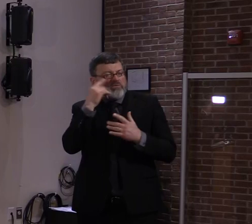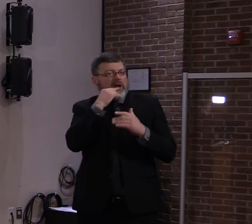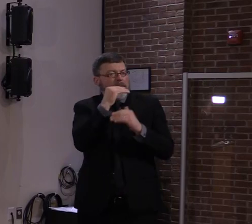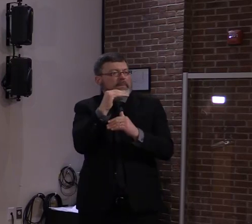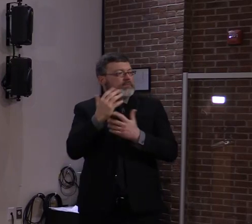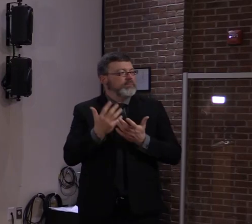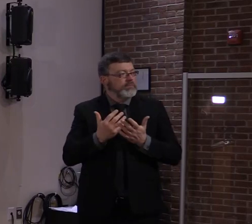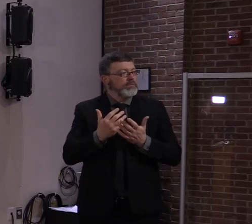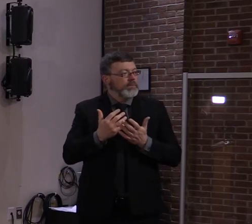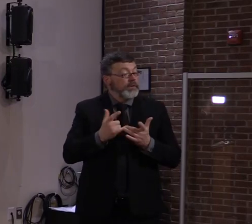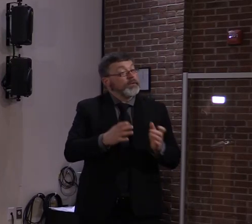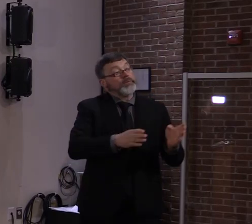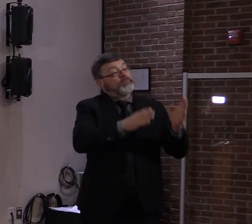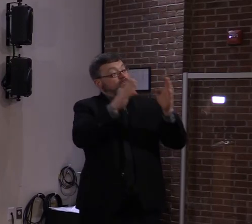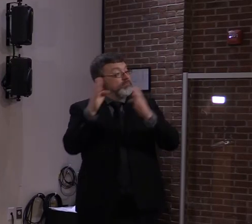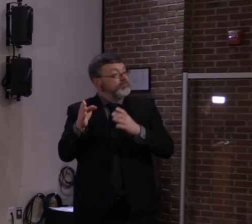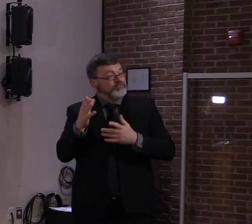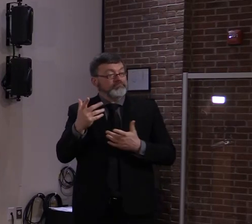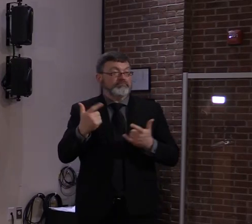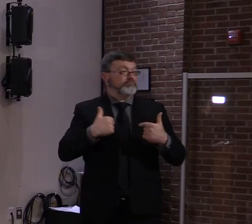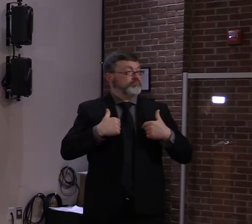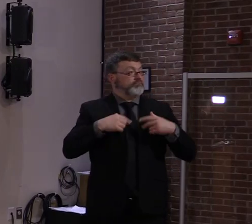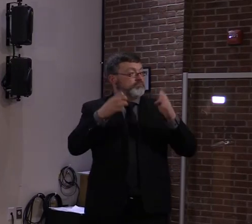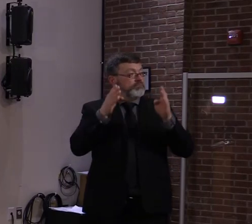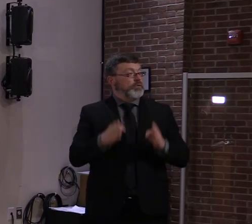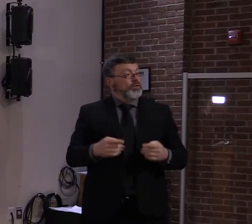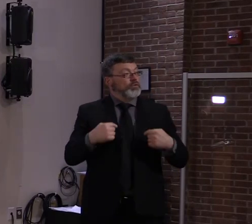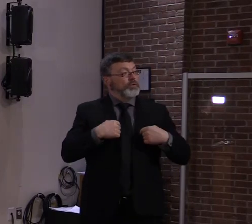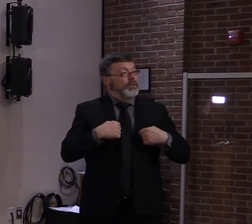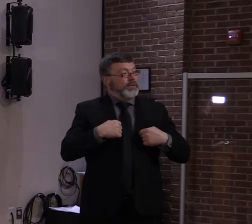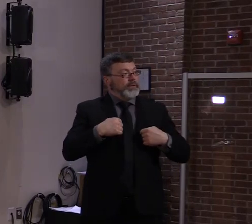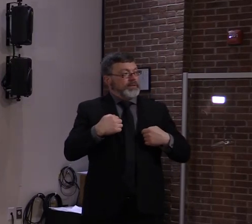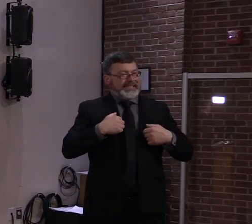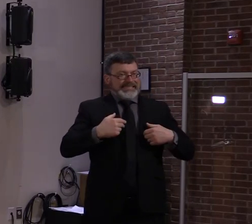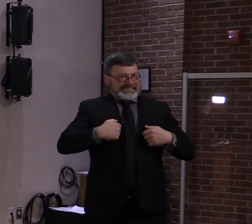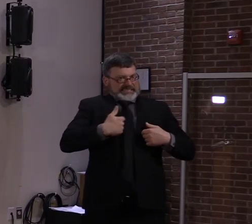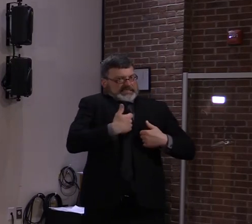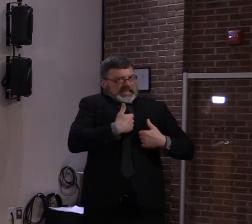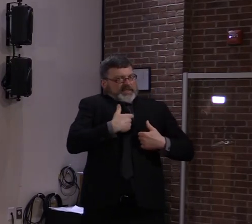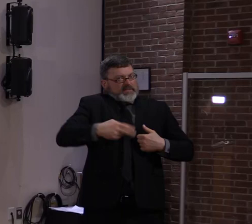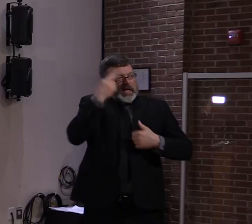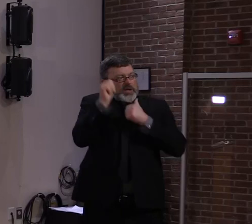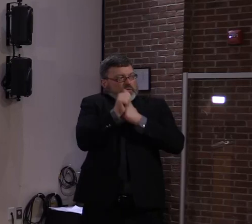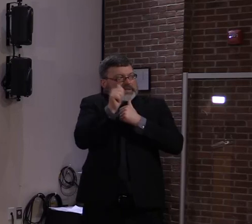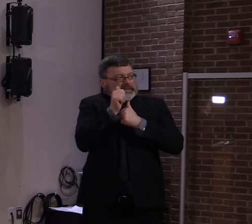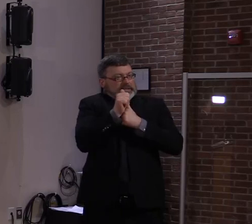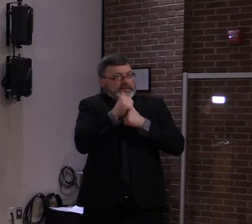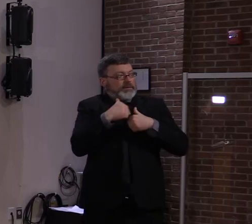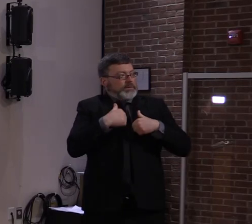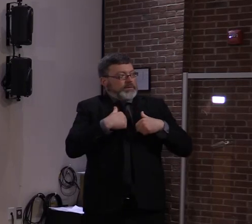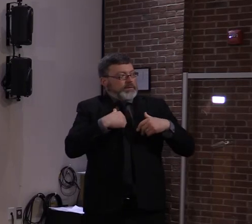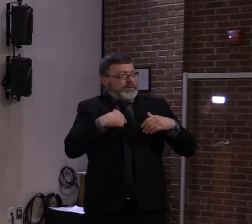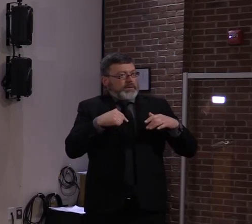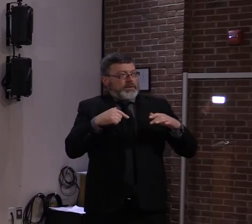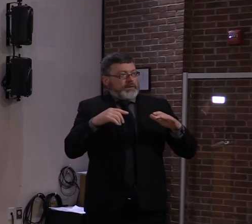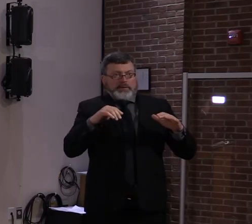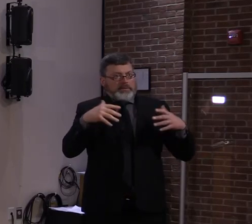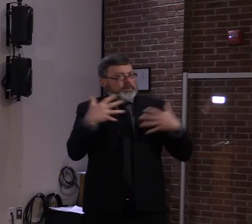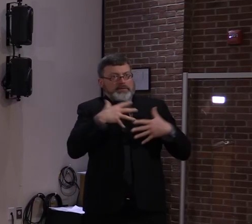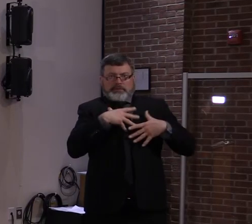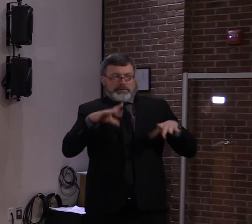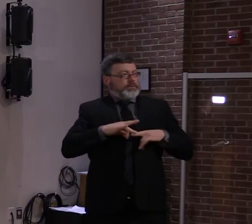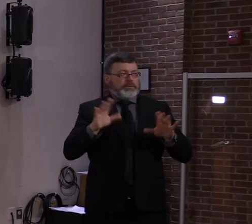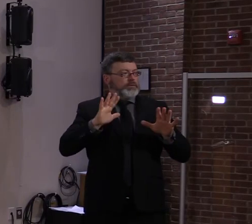in which case they no longer are considered a high risk and can return to work? That would depend on the healthcare provider in that sense.